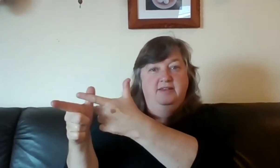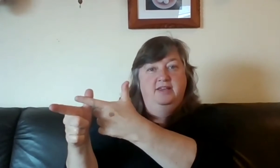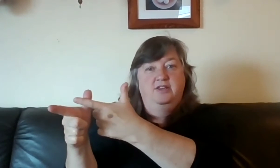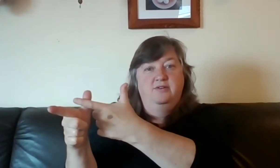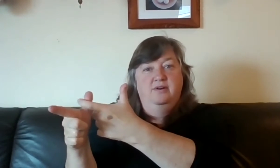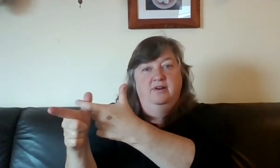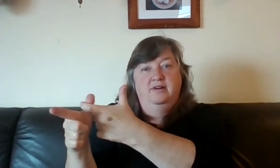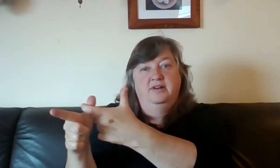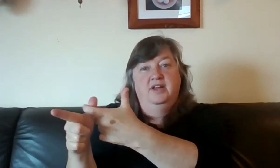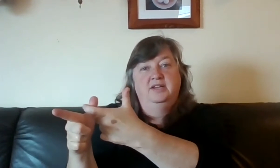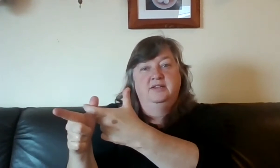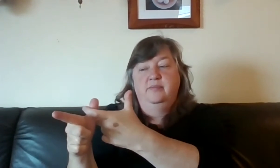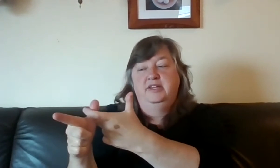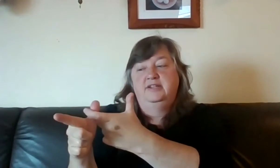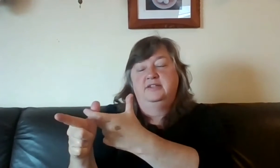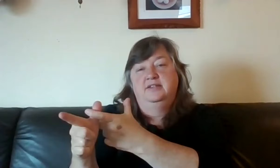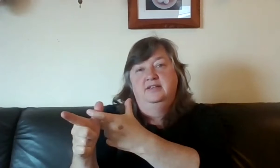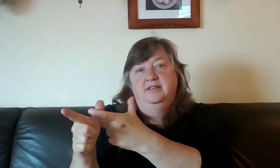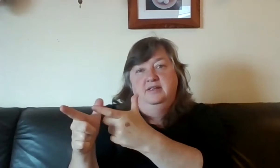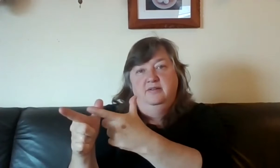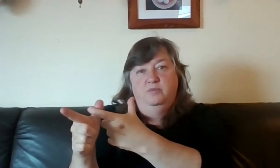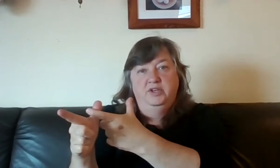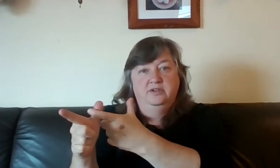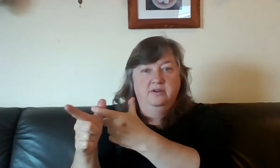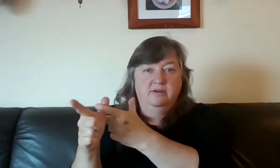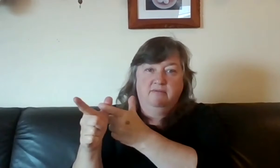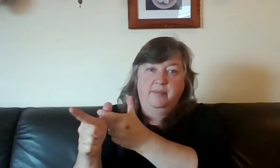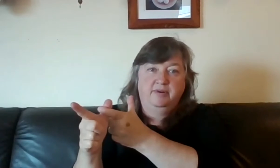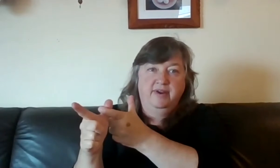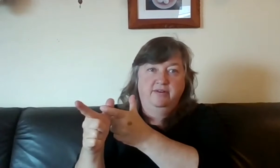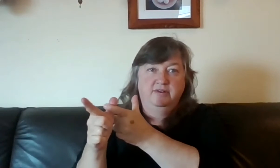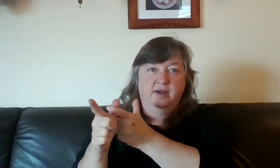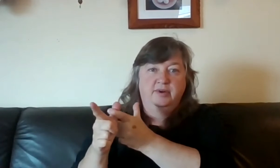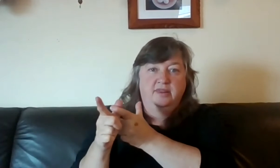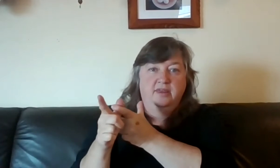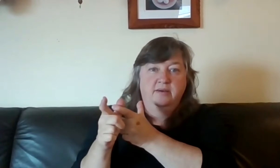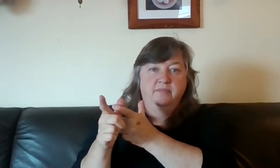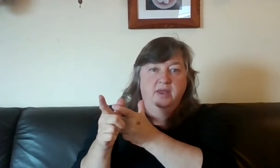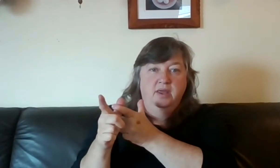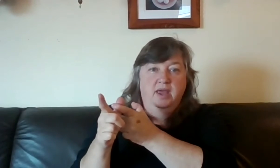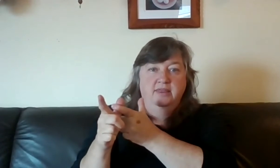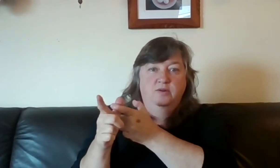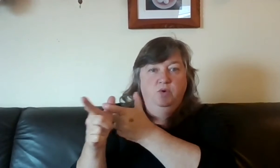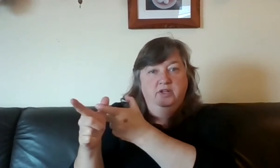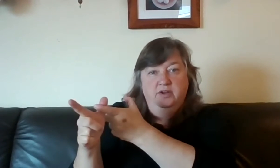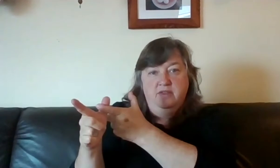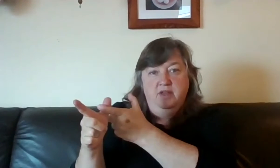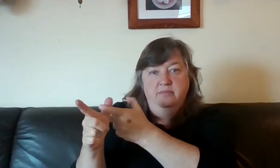Take your non-dominant pointer, wrap it around your dominant thumb, and then wiggle your thumb up